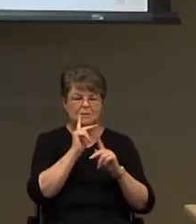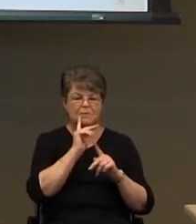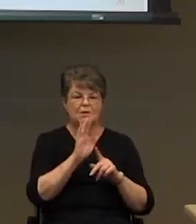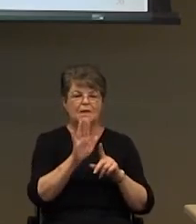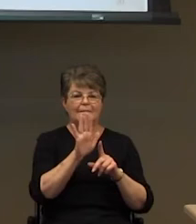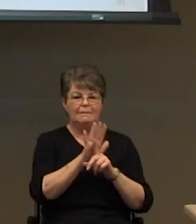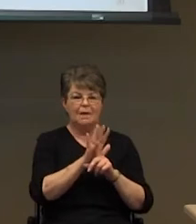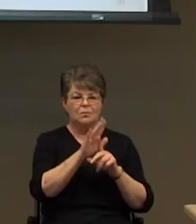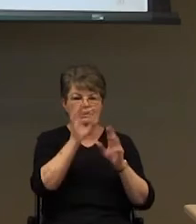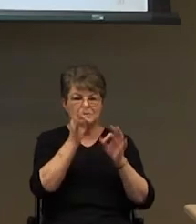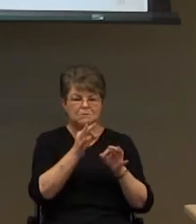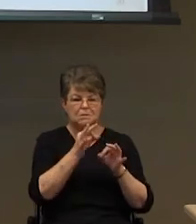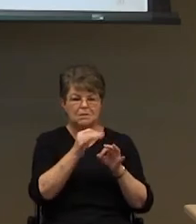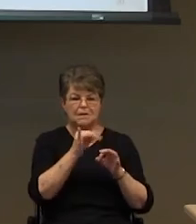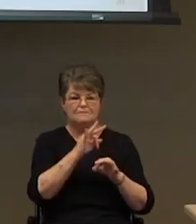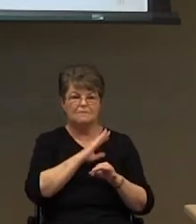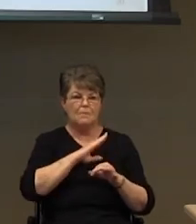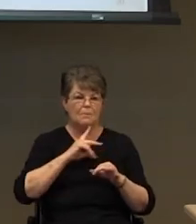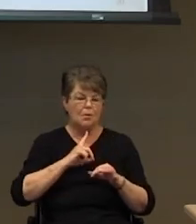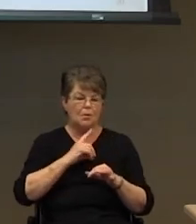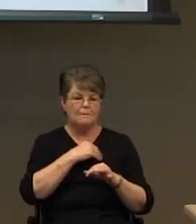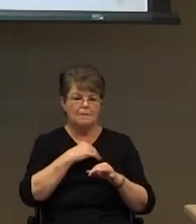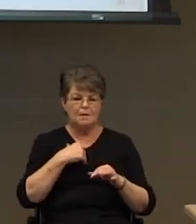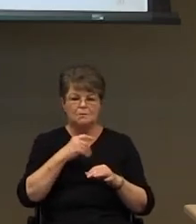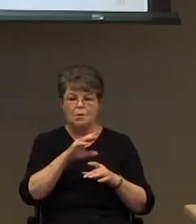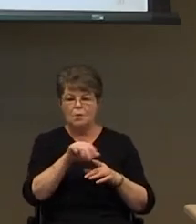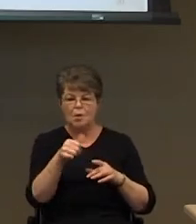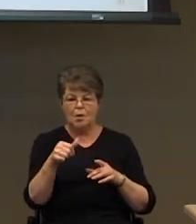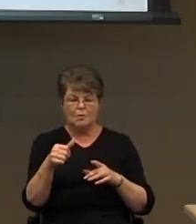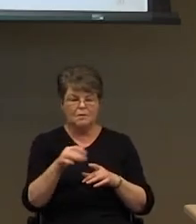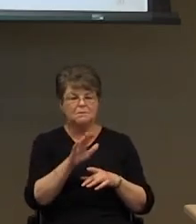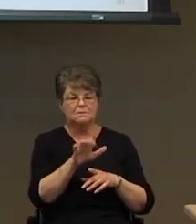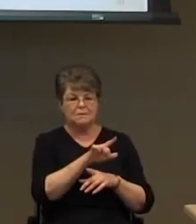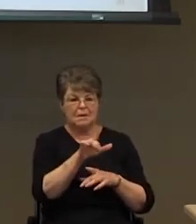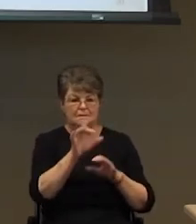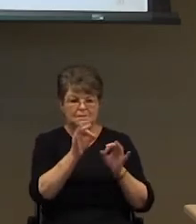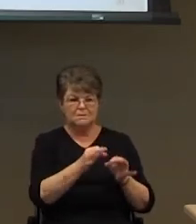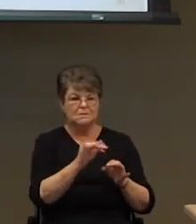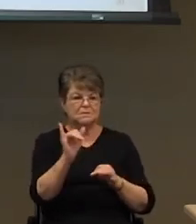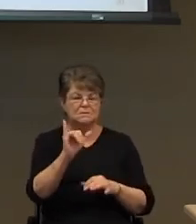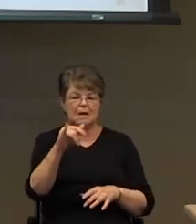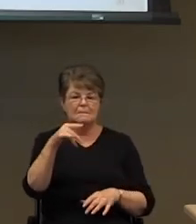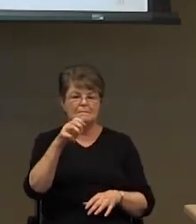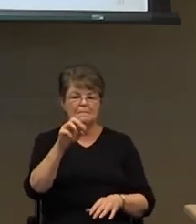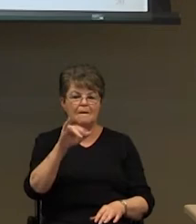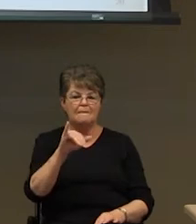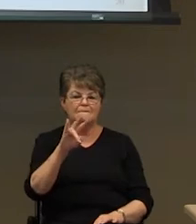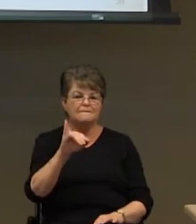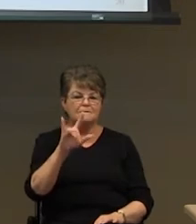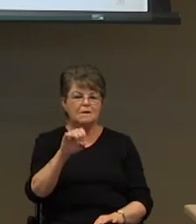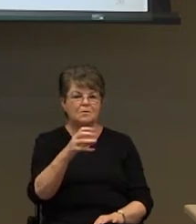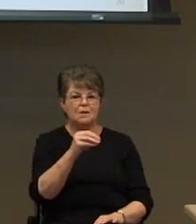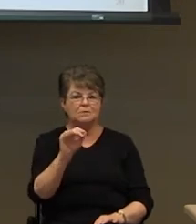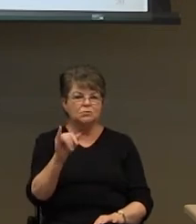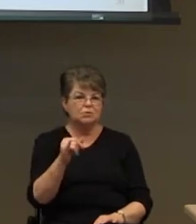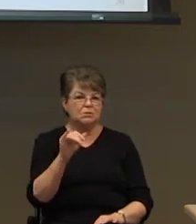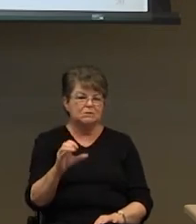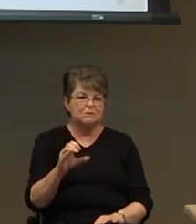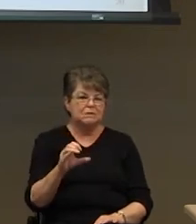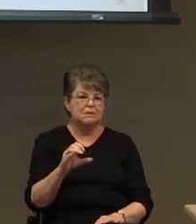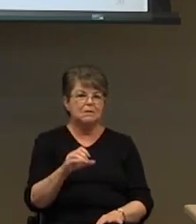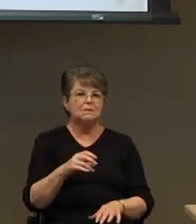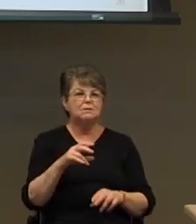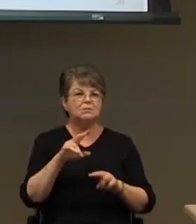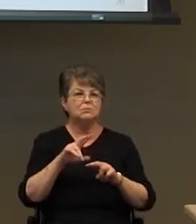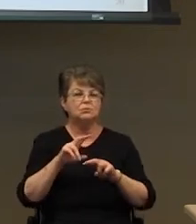their decision, whether it's board members or others, that's their decision who that would be. Same thing for Perryville Junction City when they come to the table.